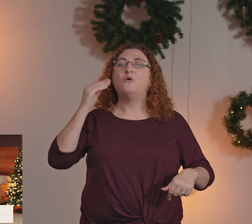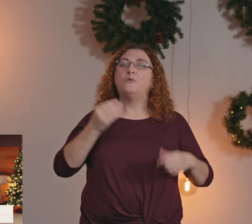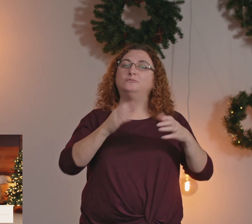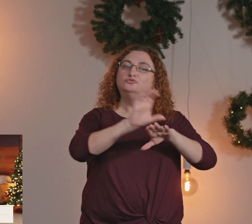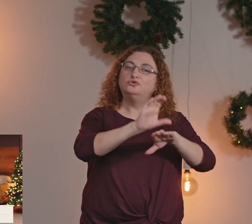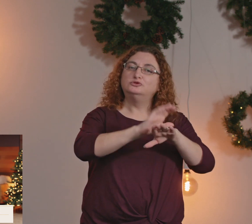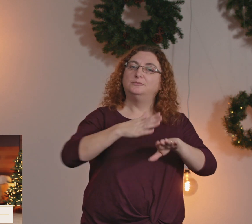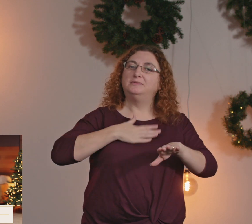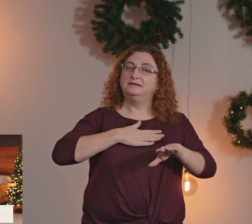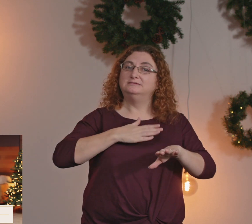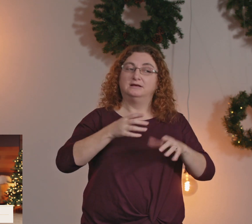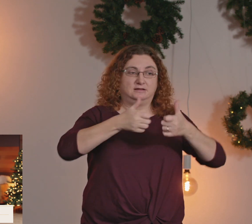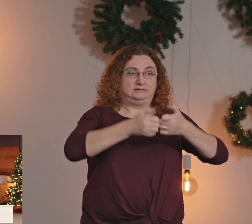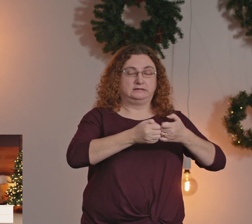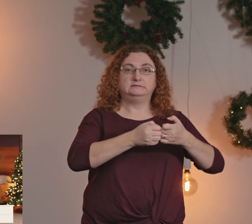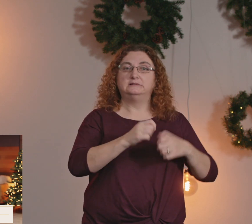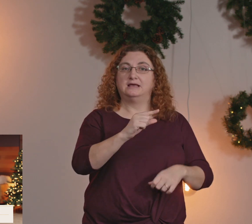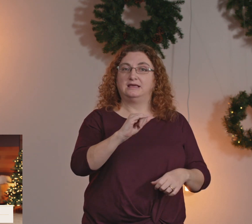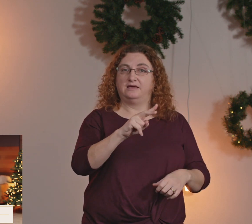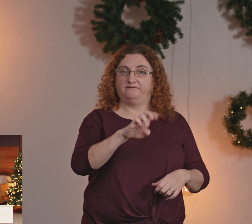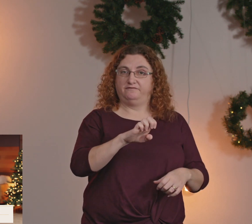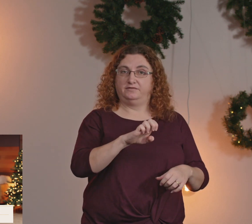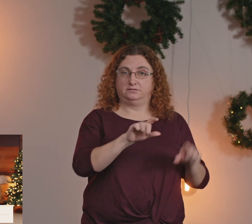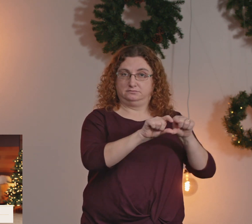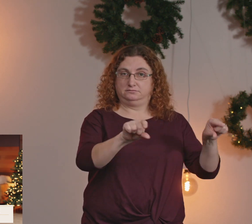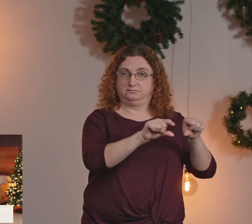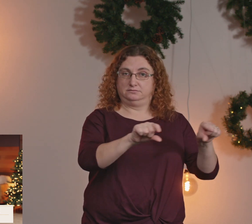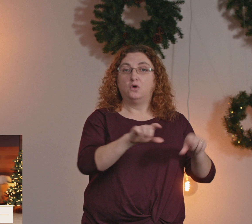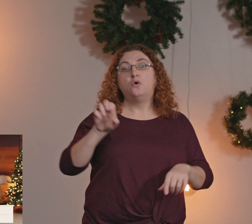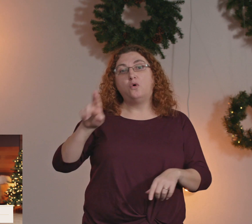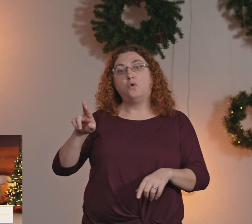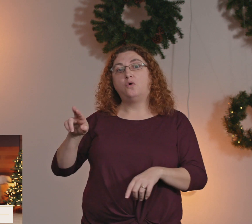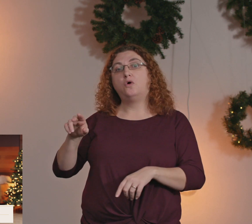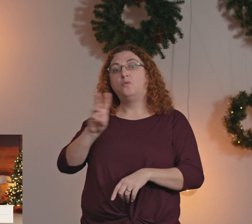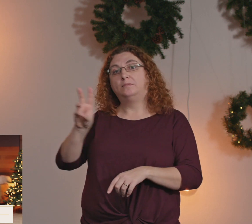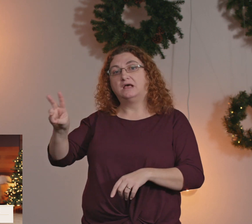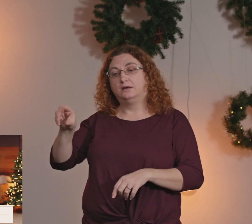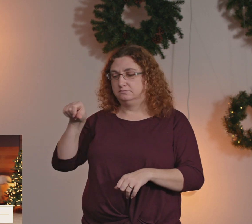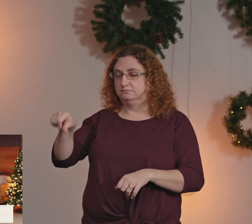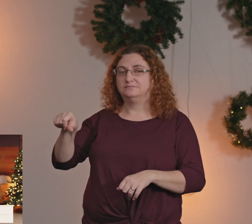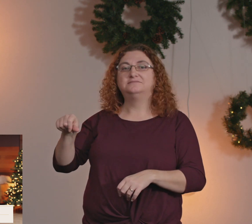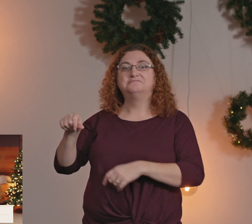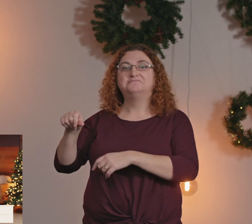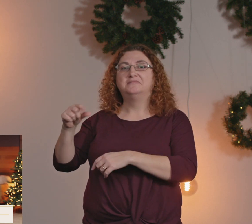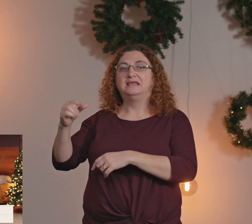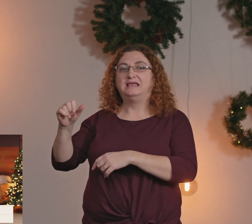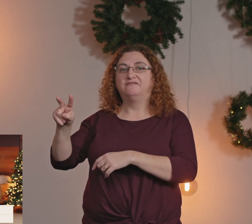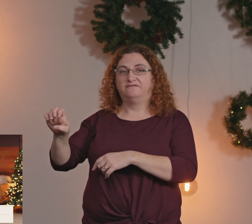the number on the screen. You can go to northview.org and find the button that says give. You can also mail in a check